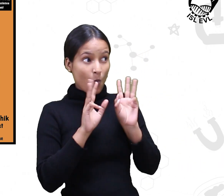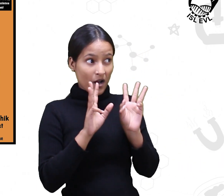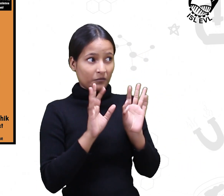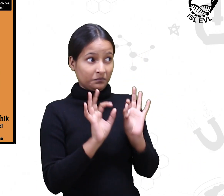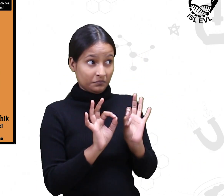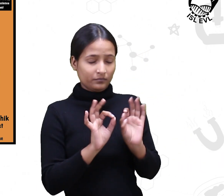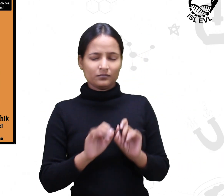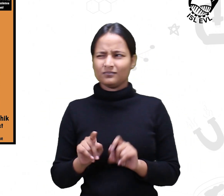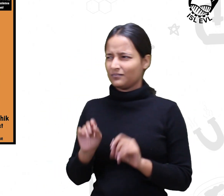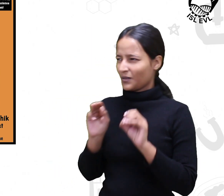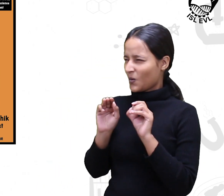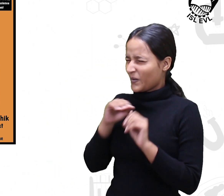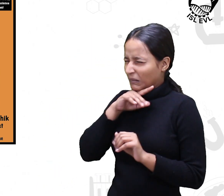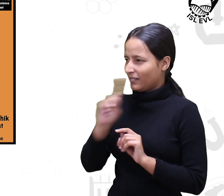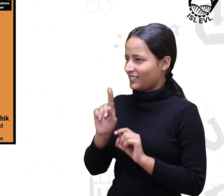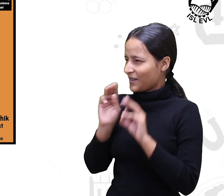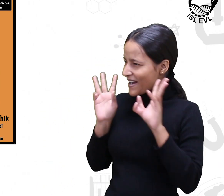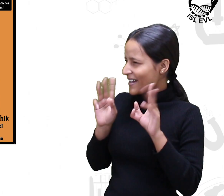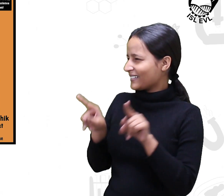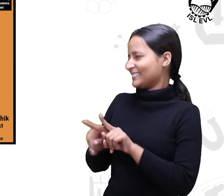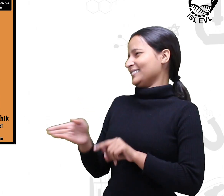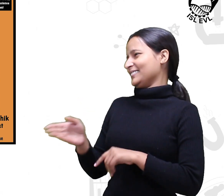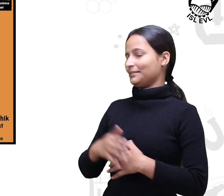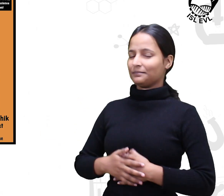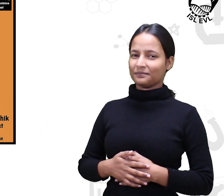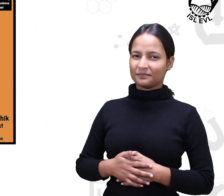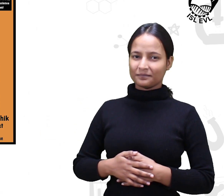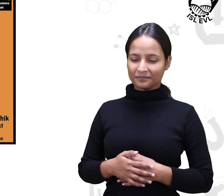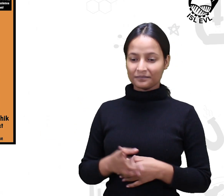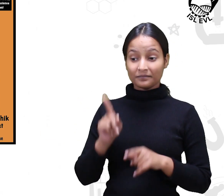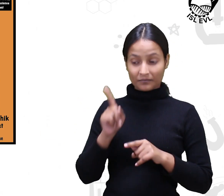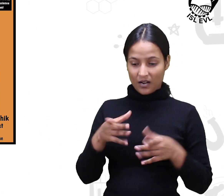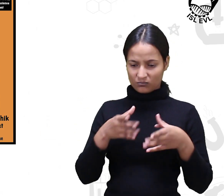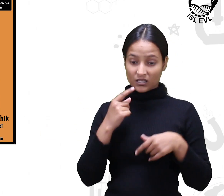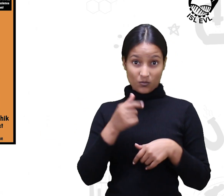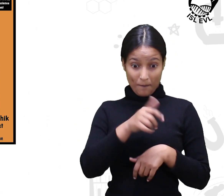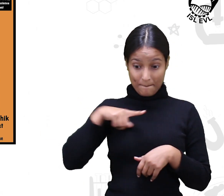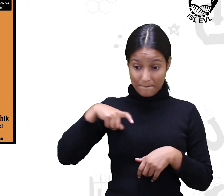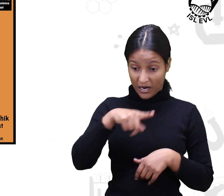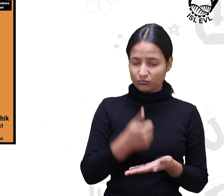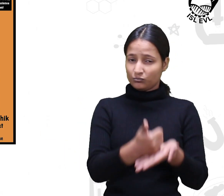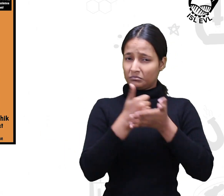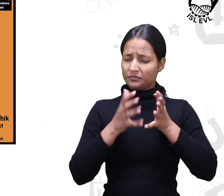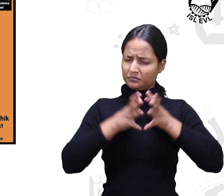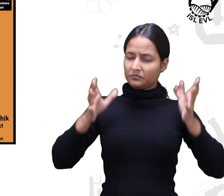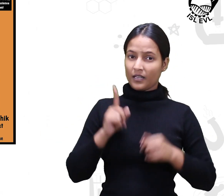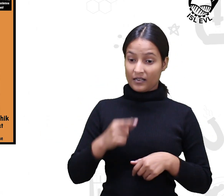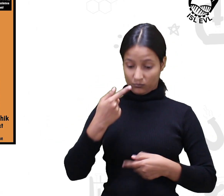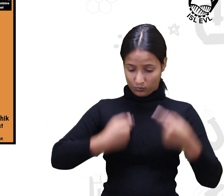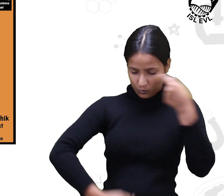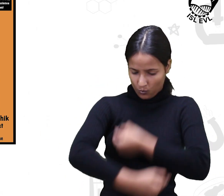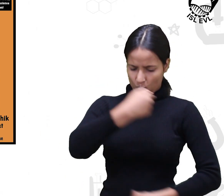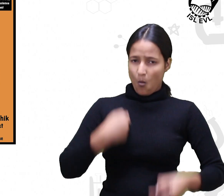just wow. Microbial communities or the biofilms are very essential to us. They keep our